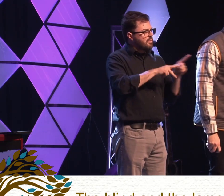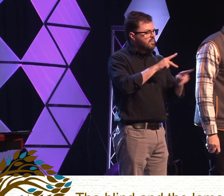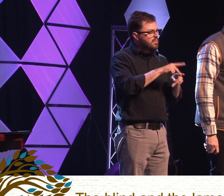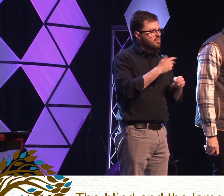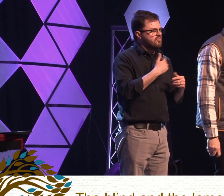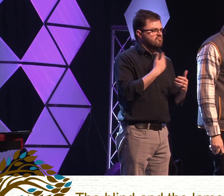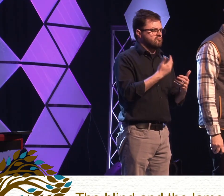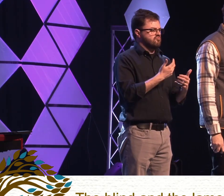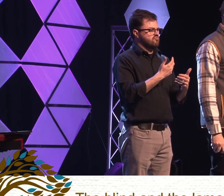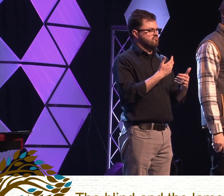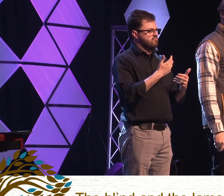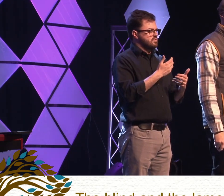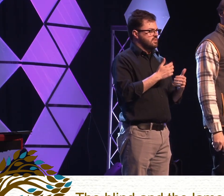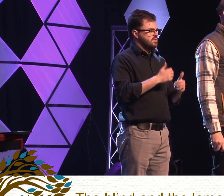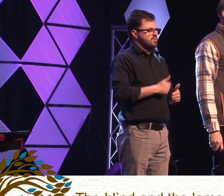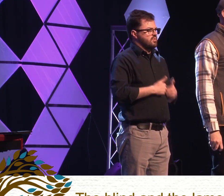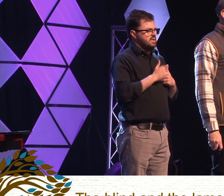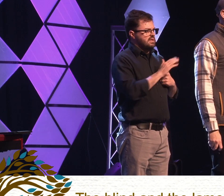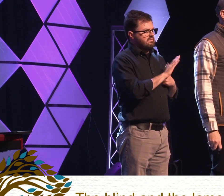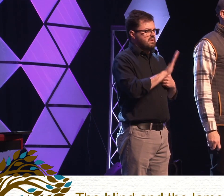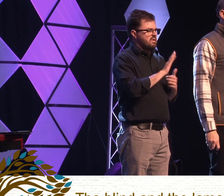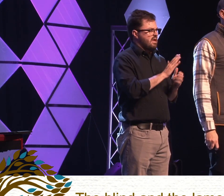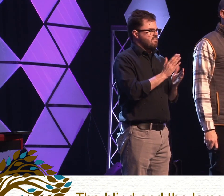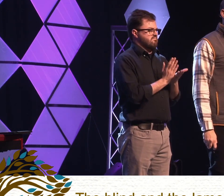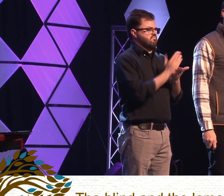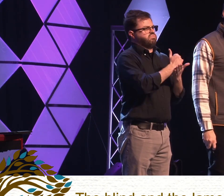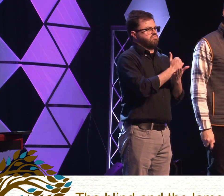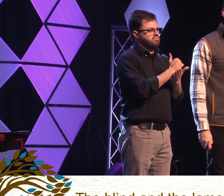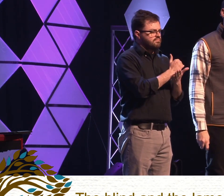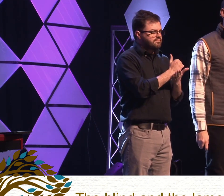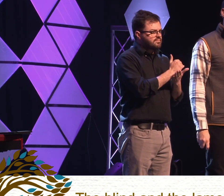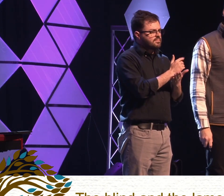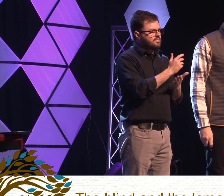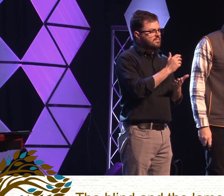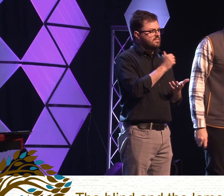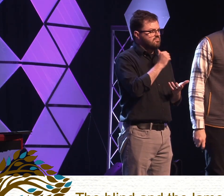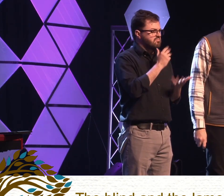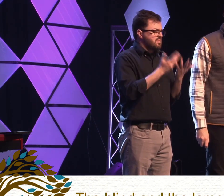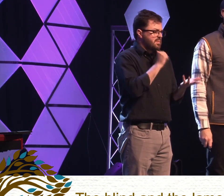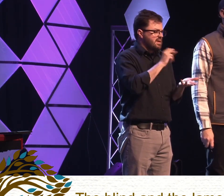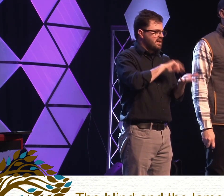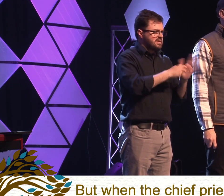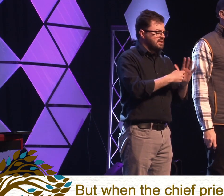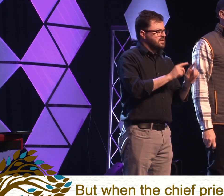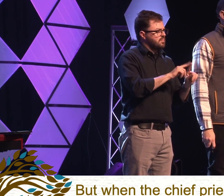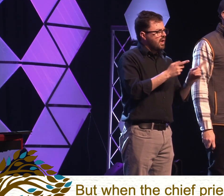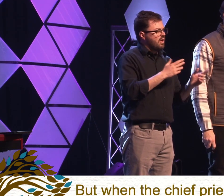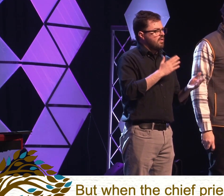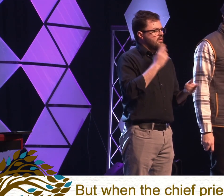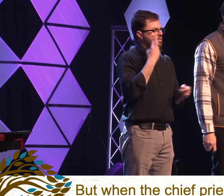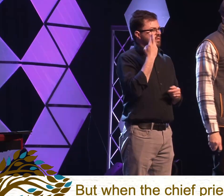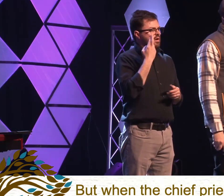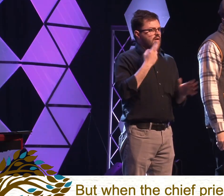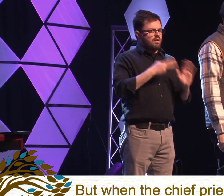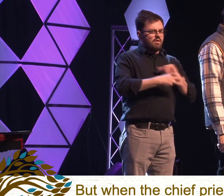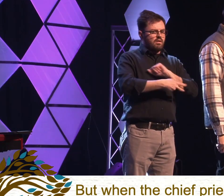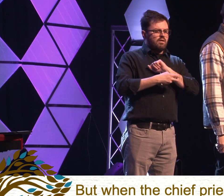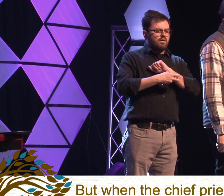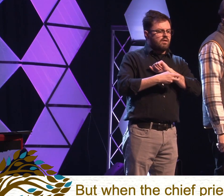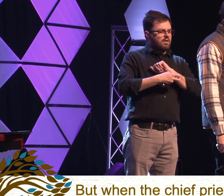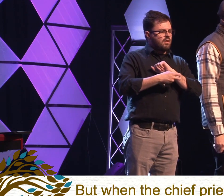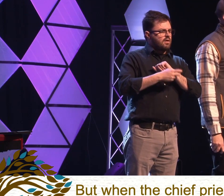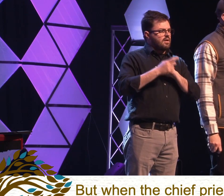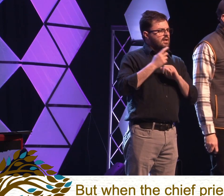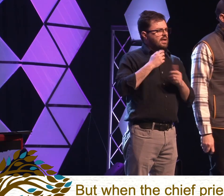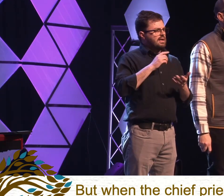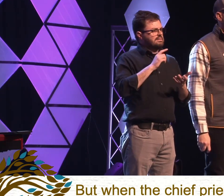even that they intentionally did it. And the text says that when the chief priests and when the scribes saw